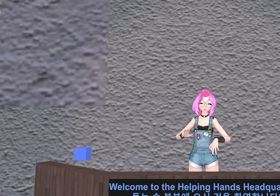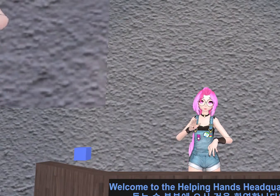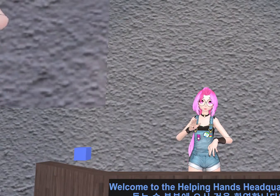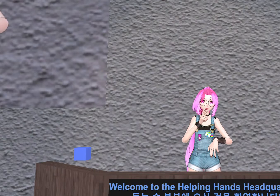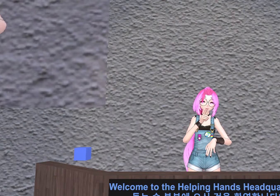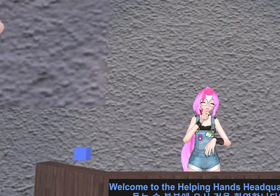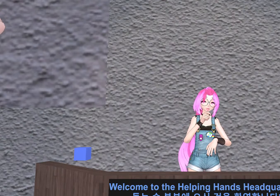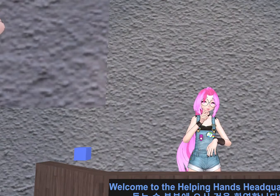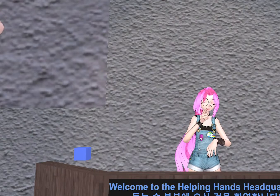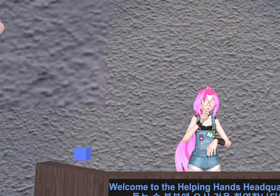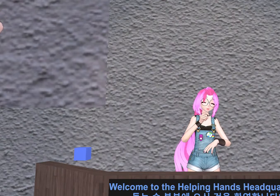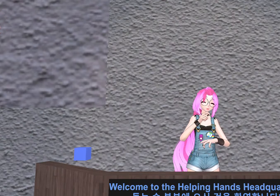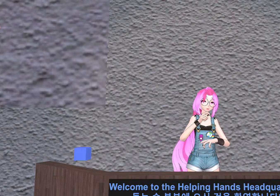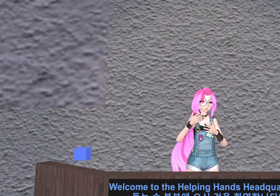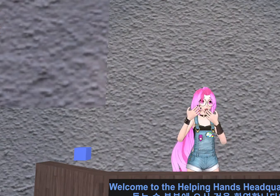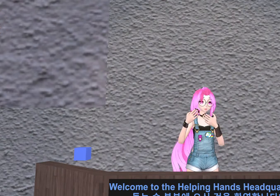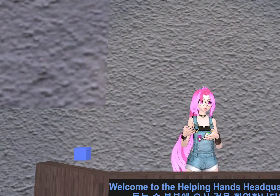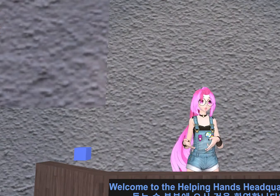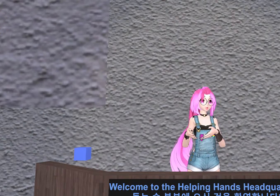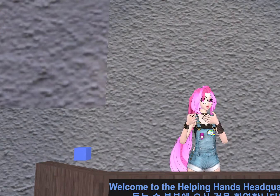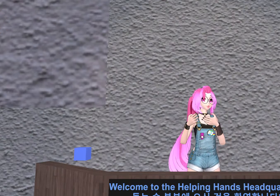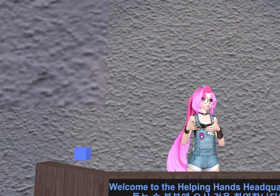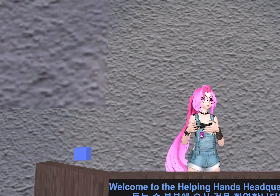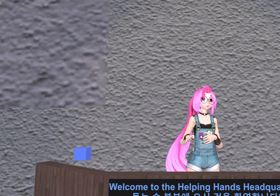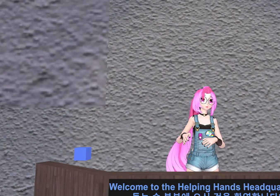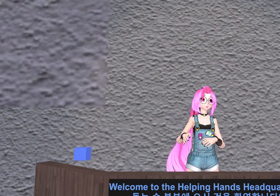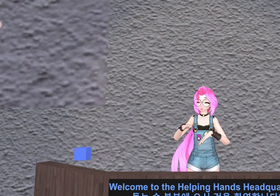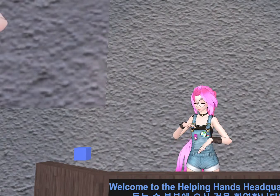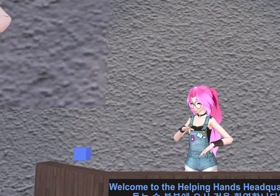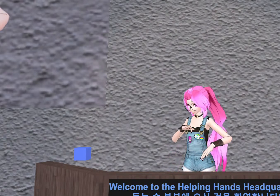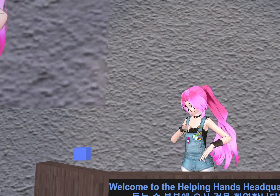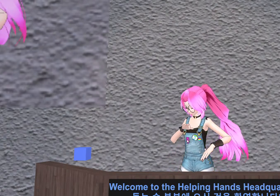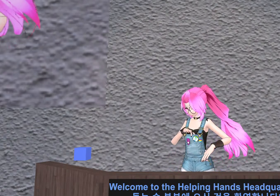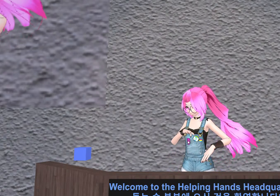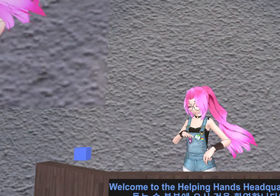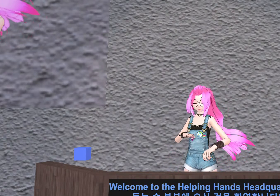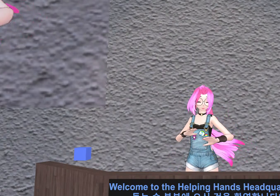Okay. Okay. Who am I?